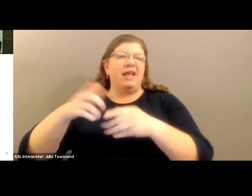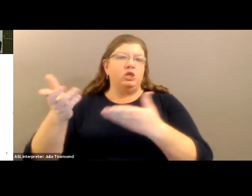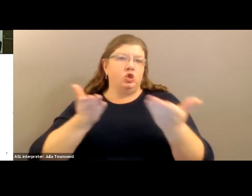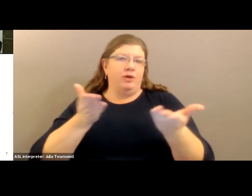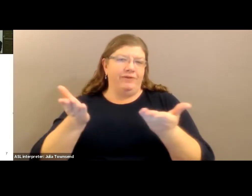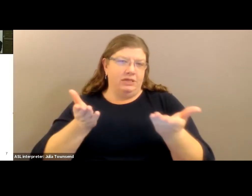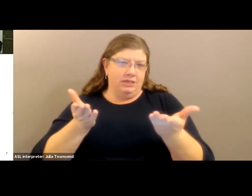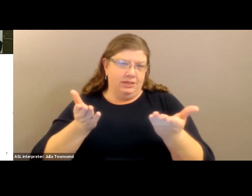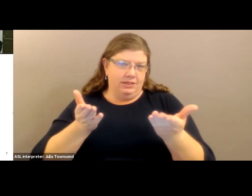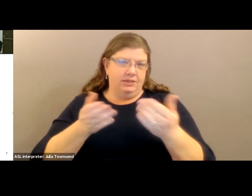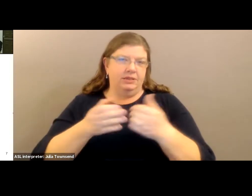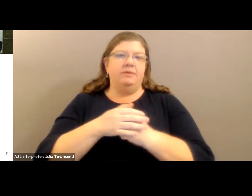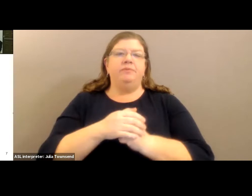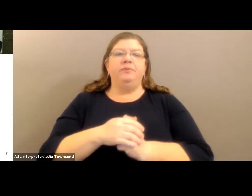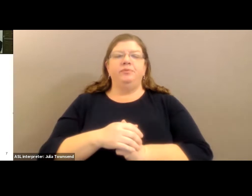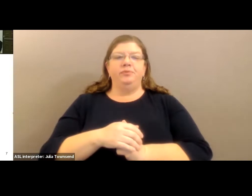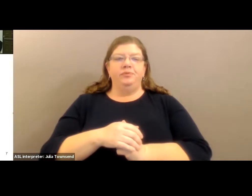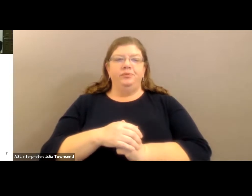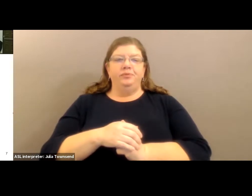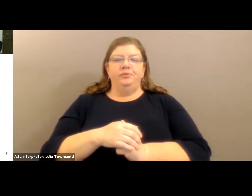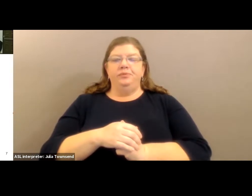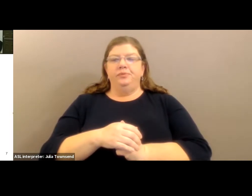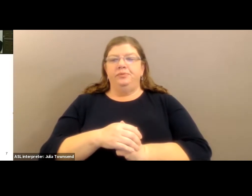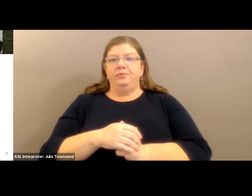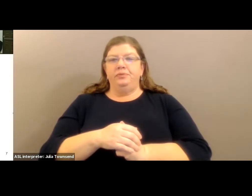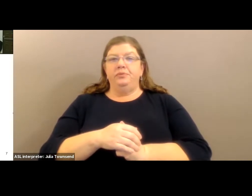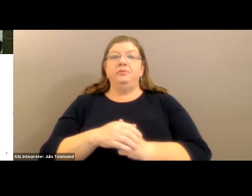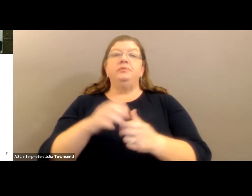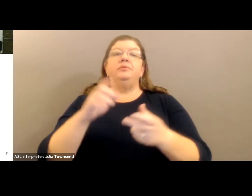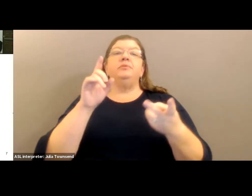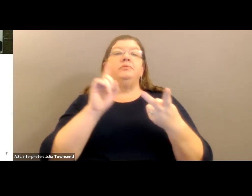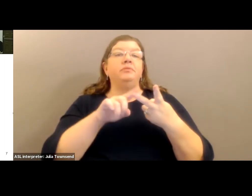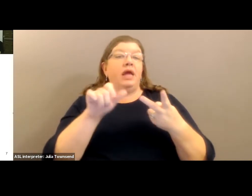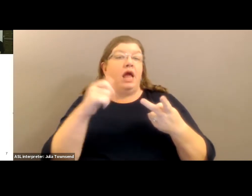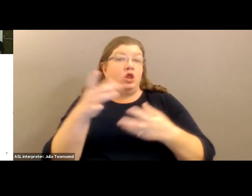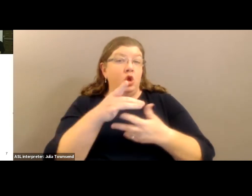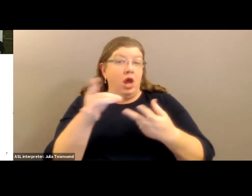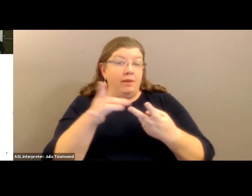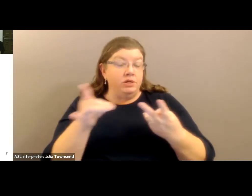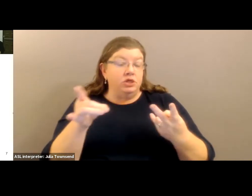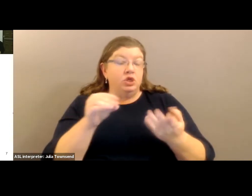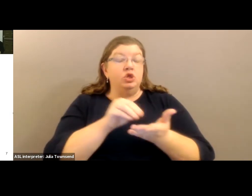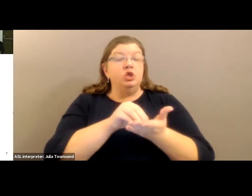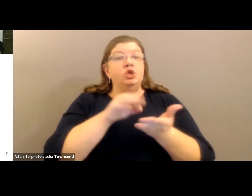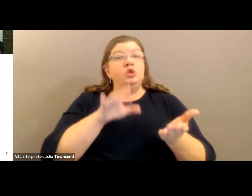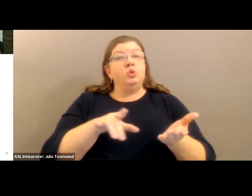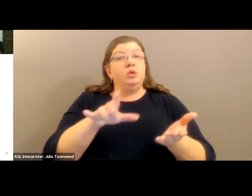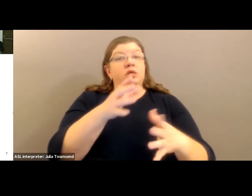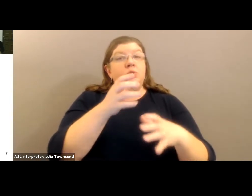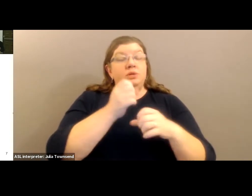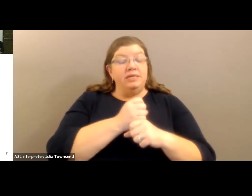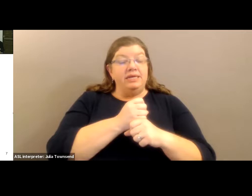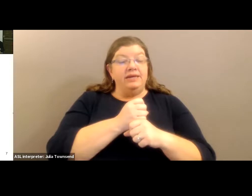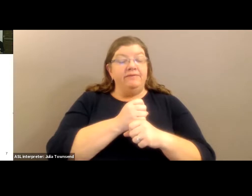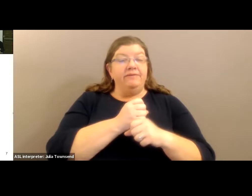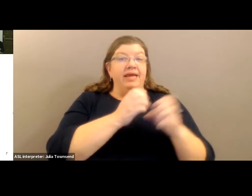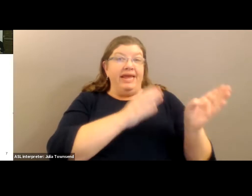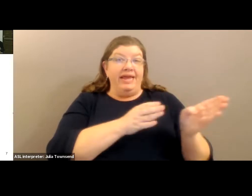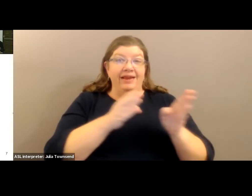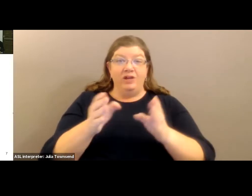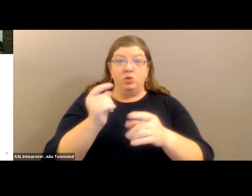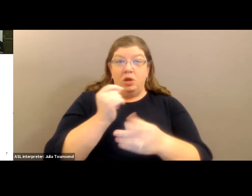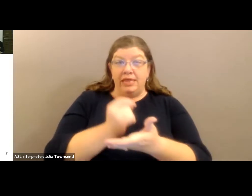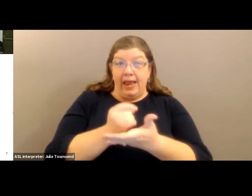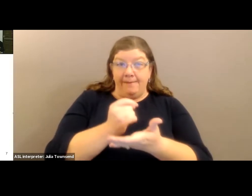services. A second option could be that students receive individual